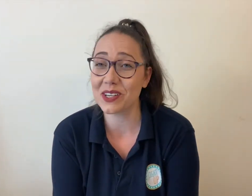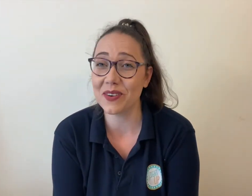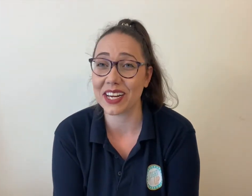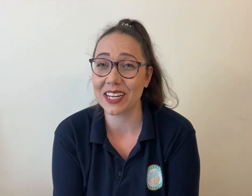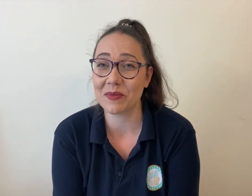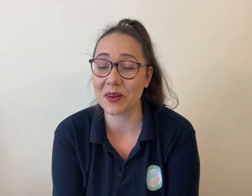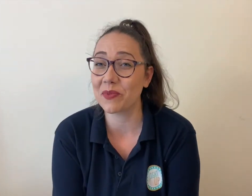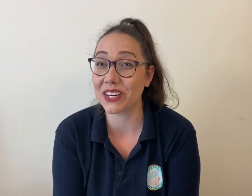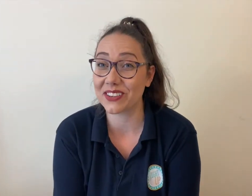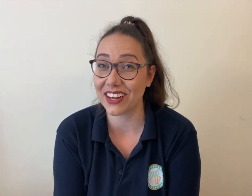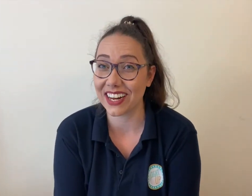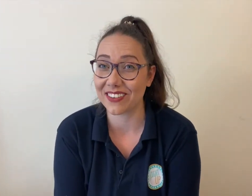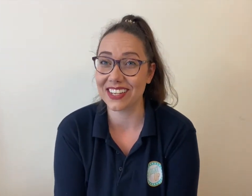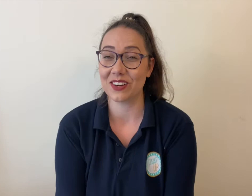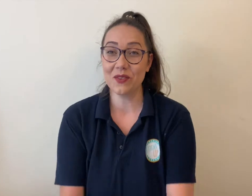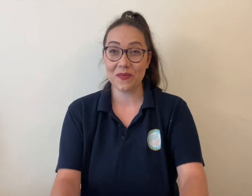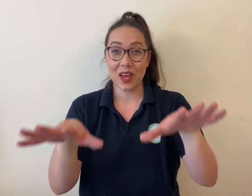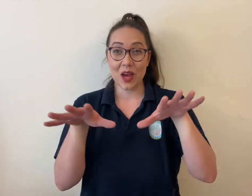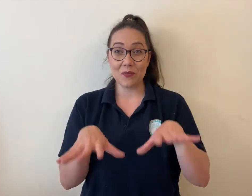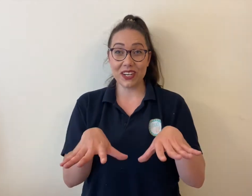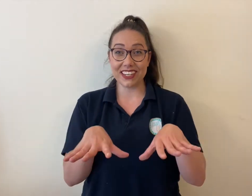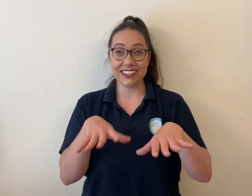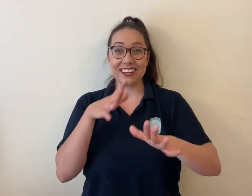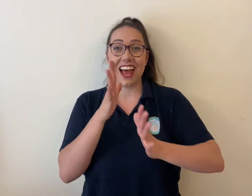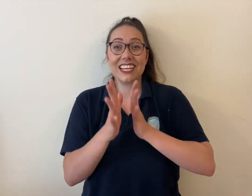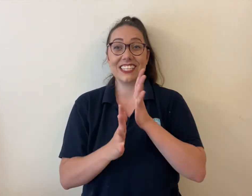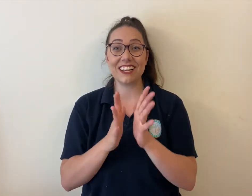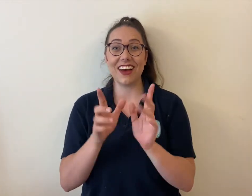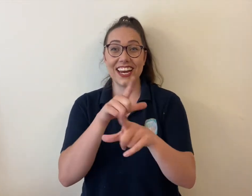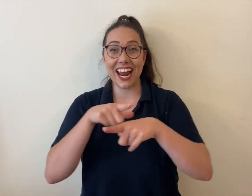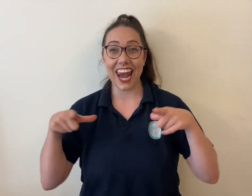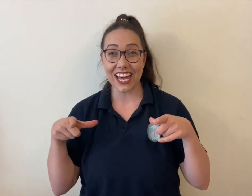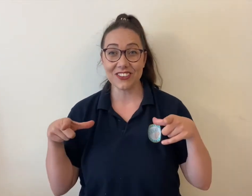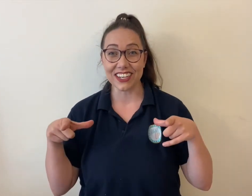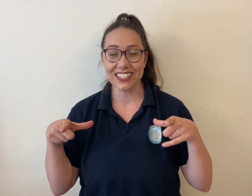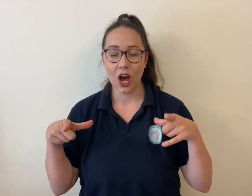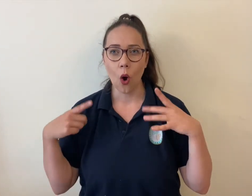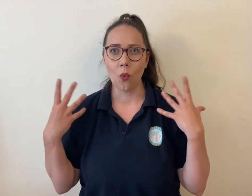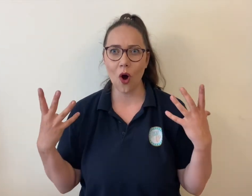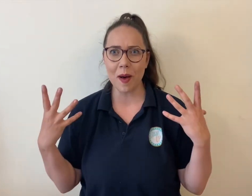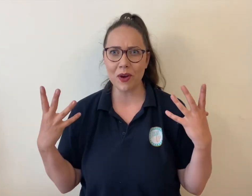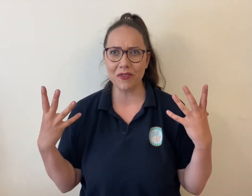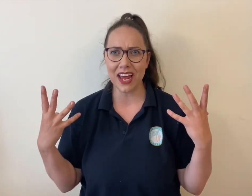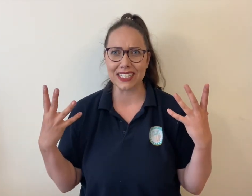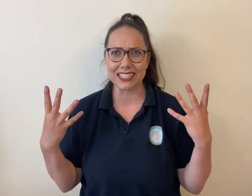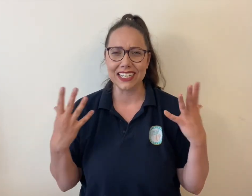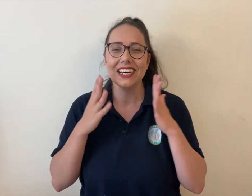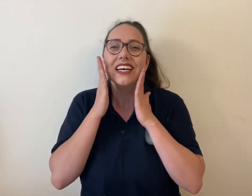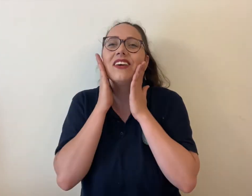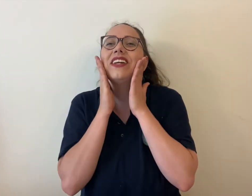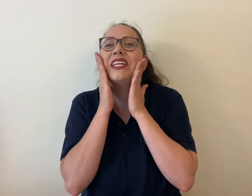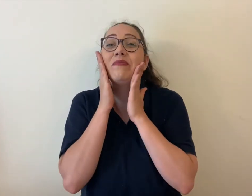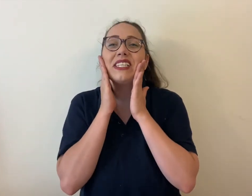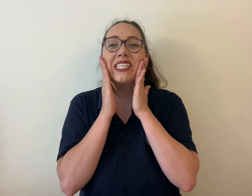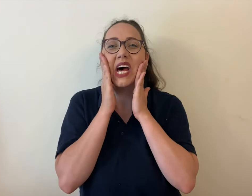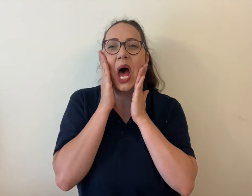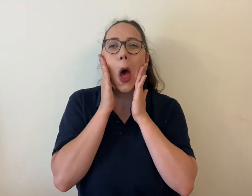doing a little bit of British Sign Language, British Sign Language, warm up your face, give it a little